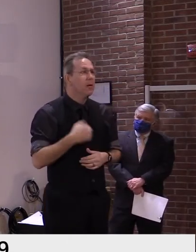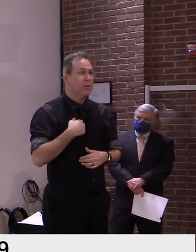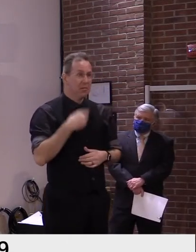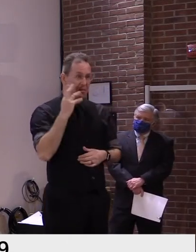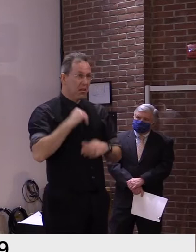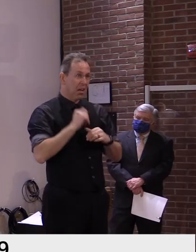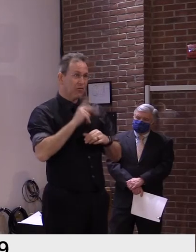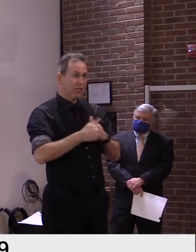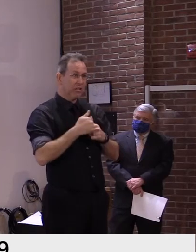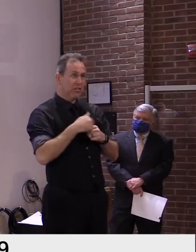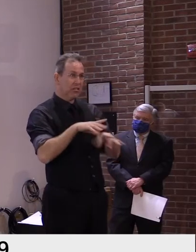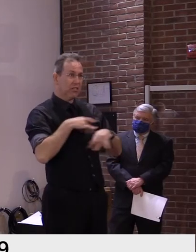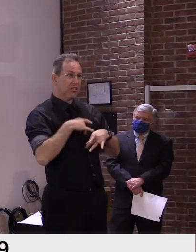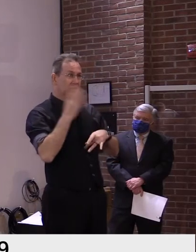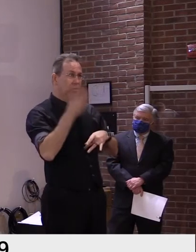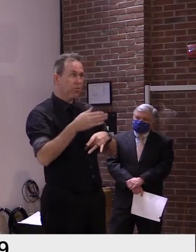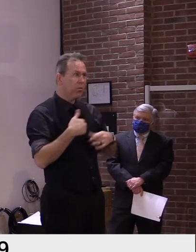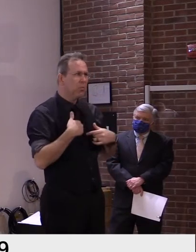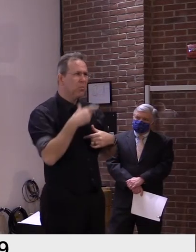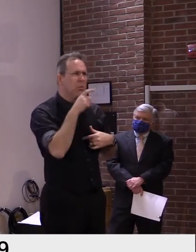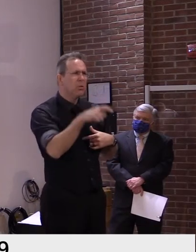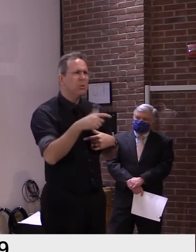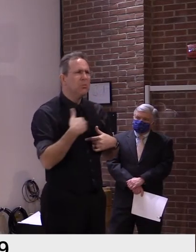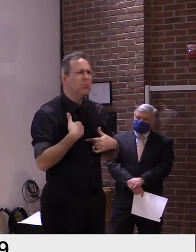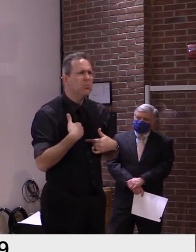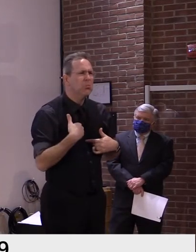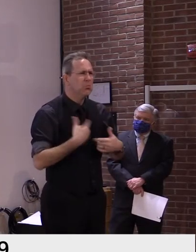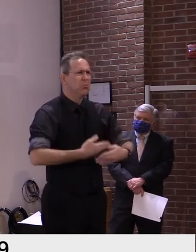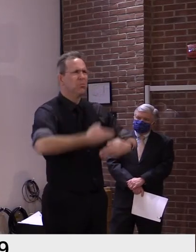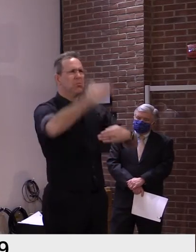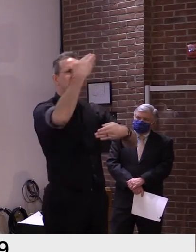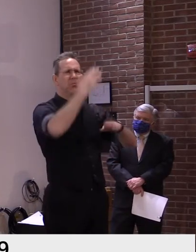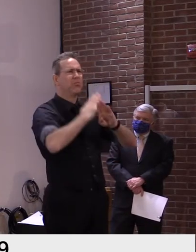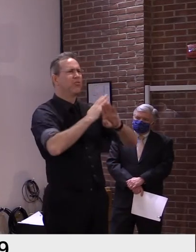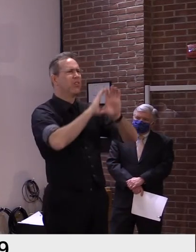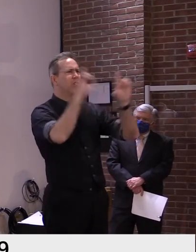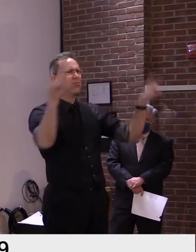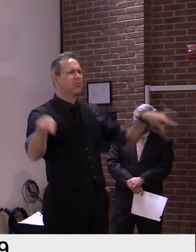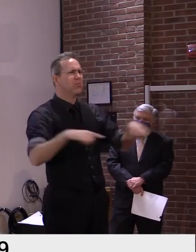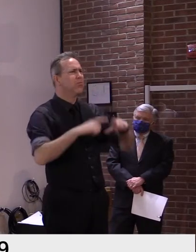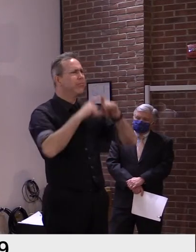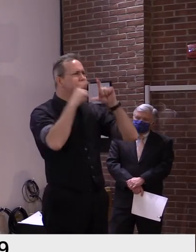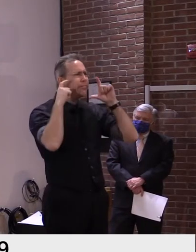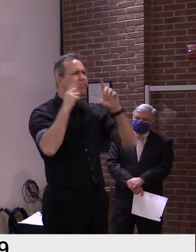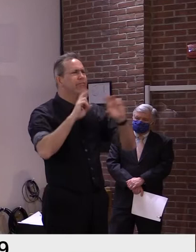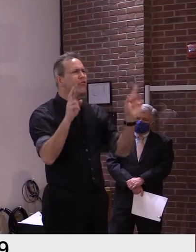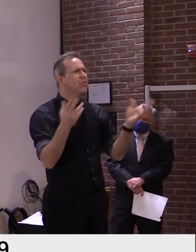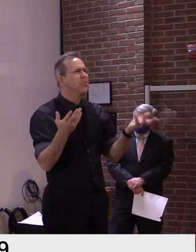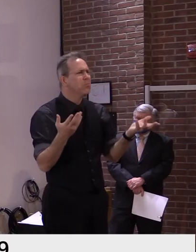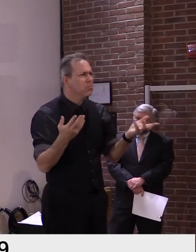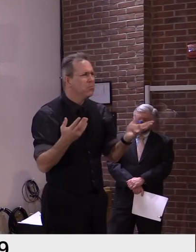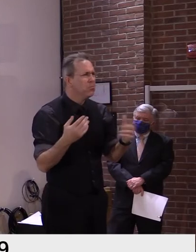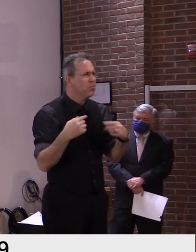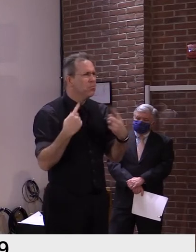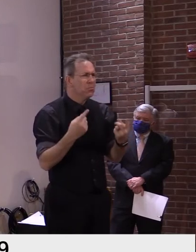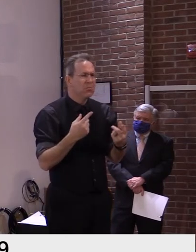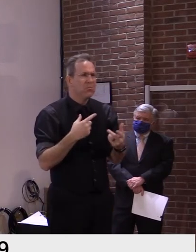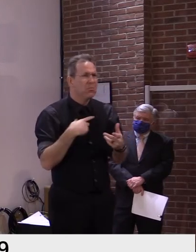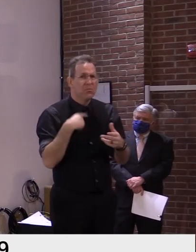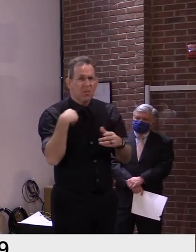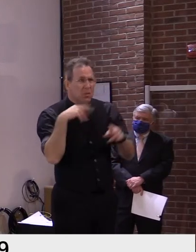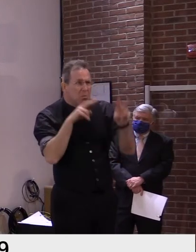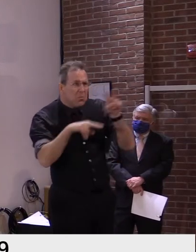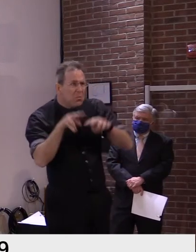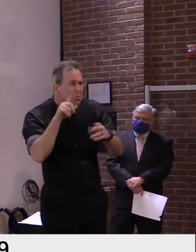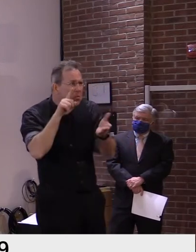times. And we're just not seeing that, you know, certainly not in our statistics with regards to who's had the